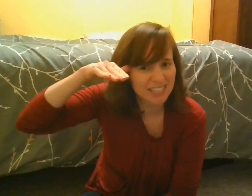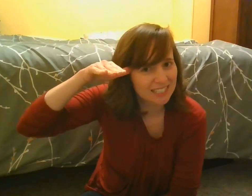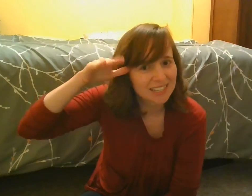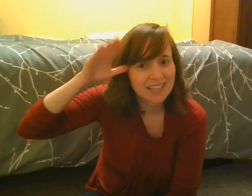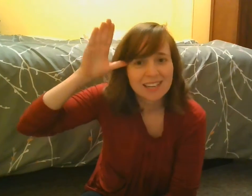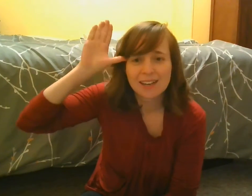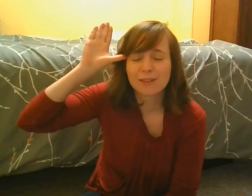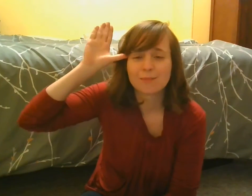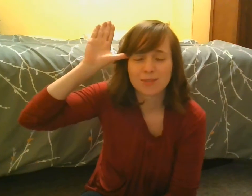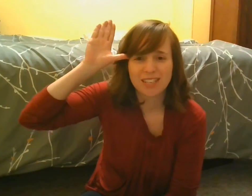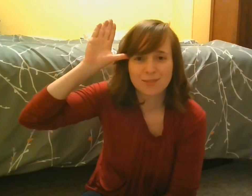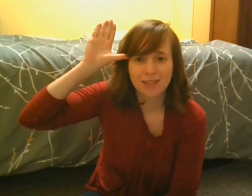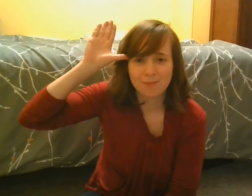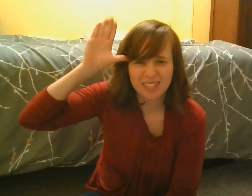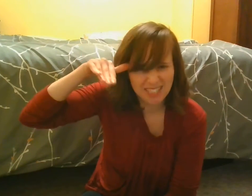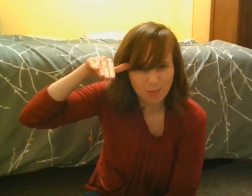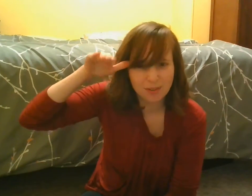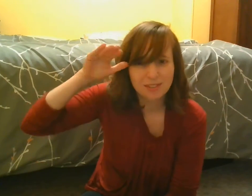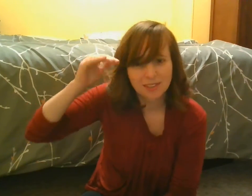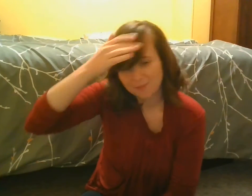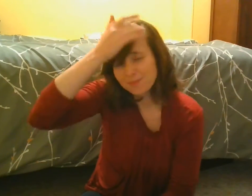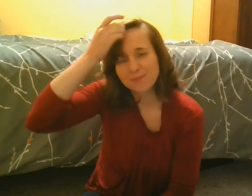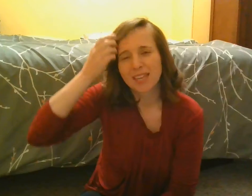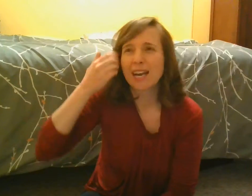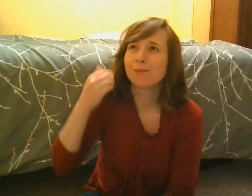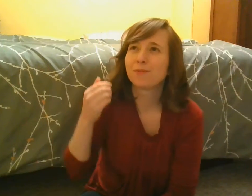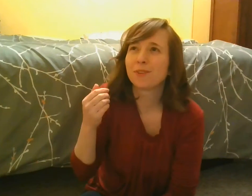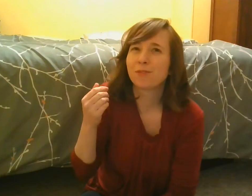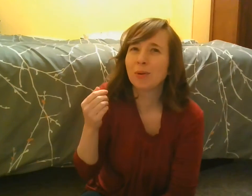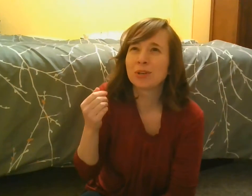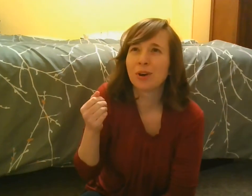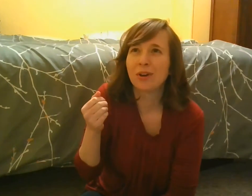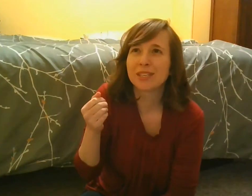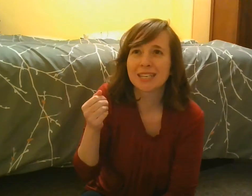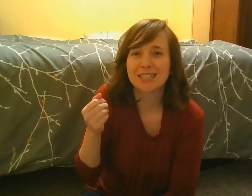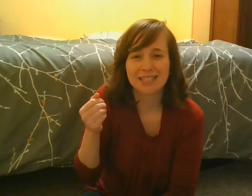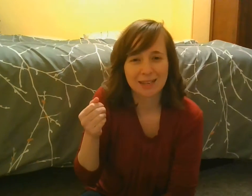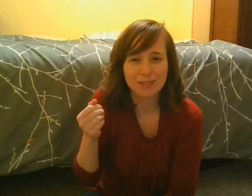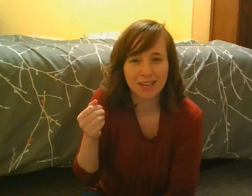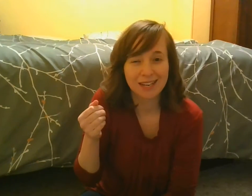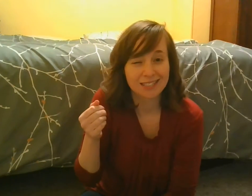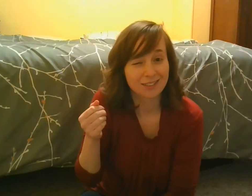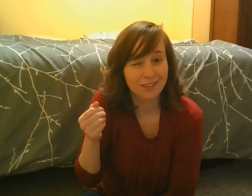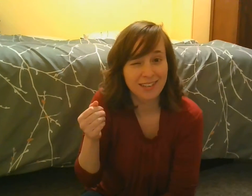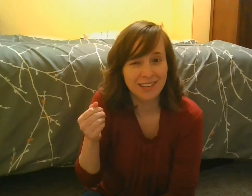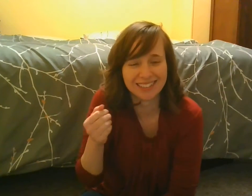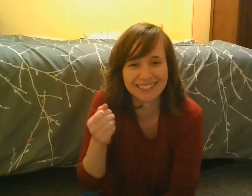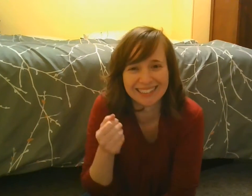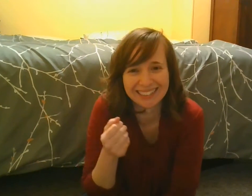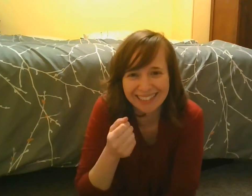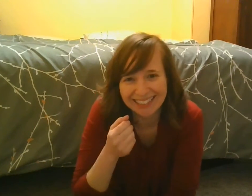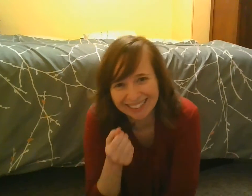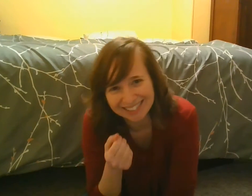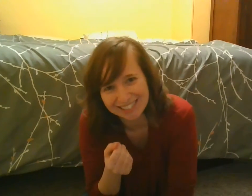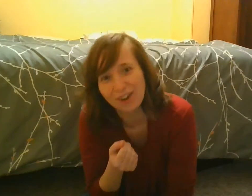obstinate. So that's what that means, stubborn. And if I recall, that's actually the same sign as donkey, so